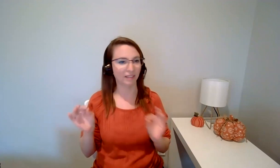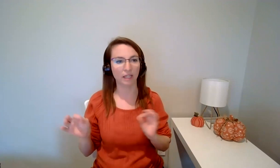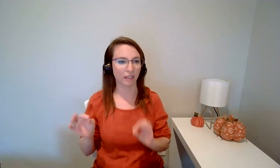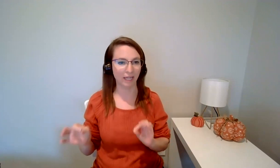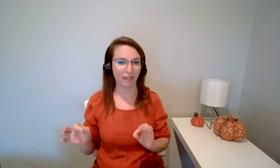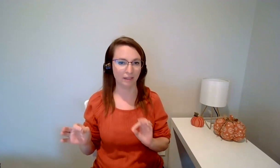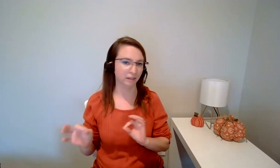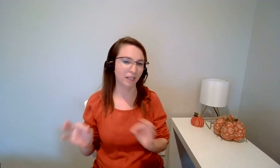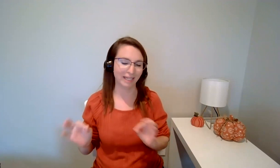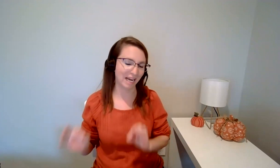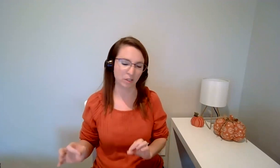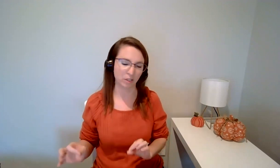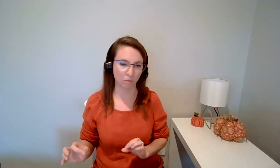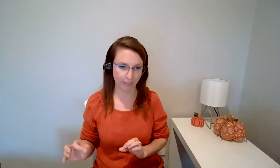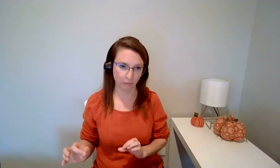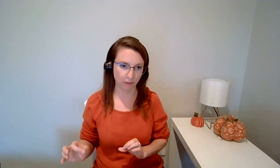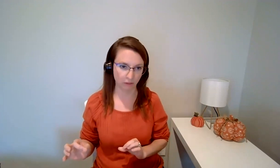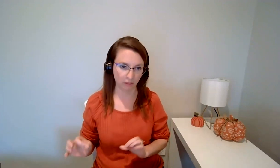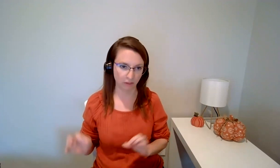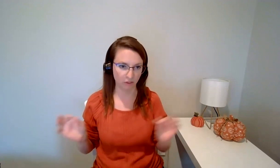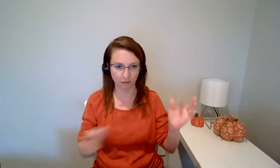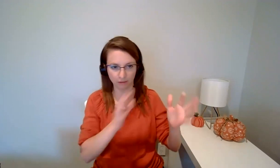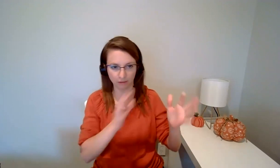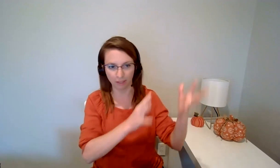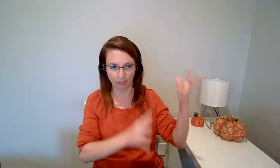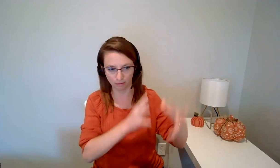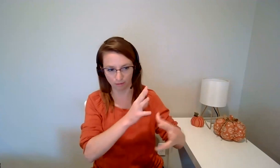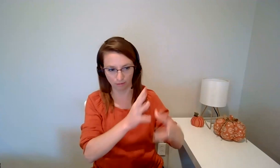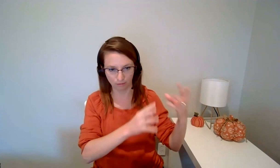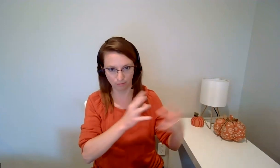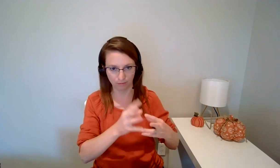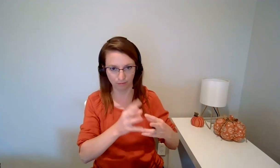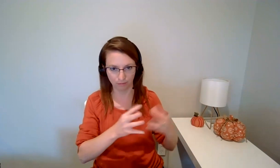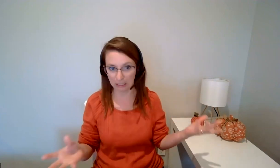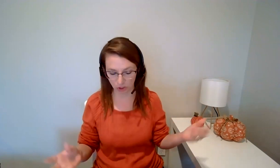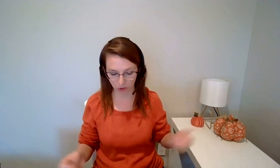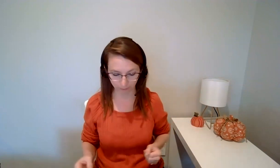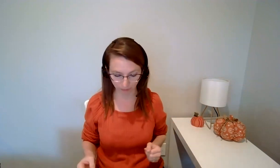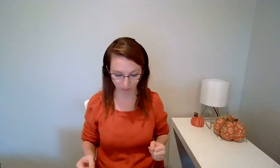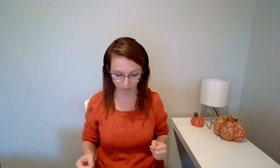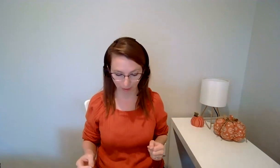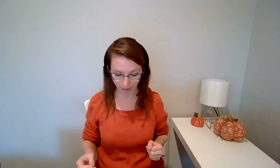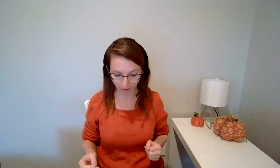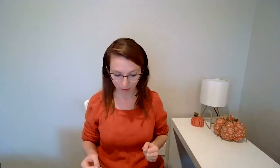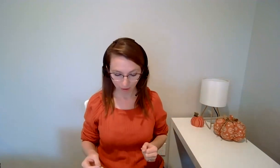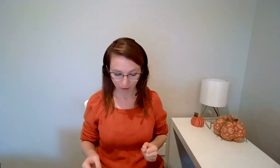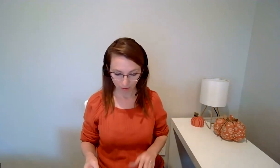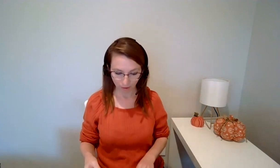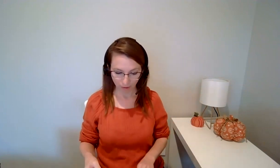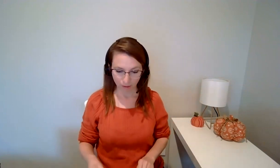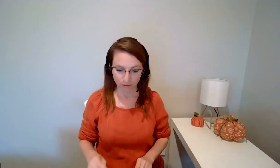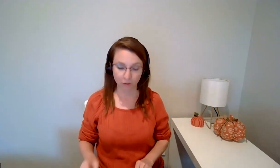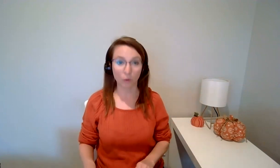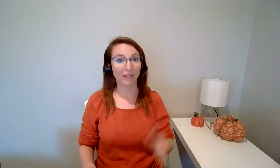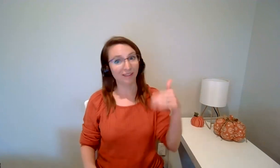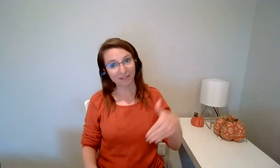not an actual language. It's just a sign English. Okay. So in this